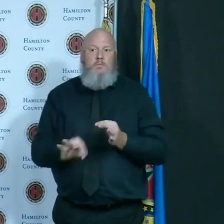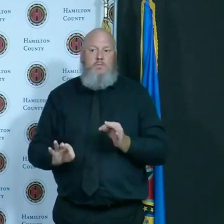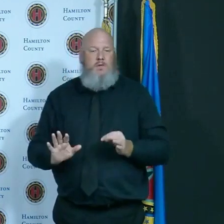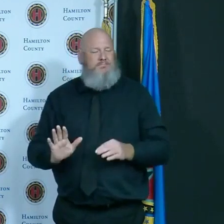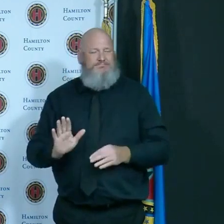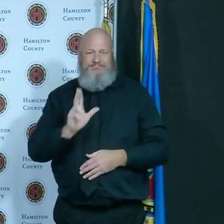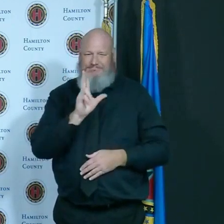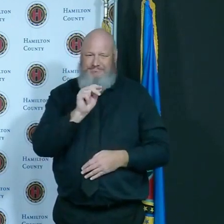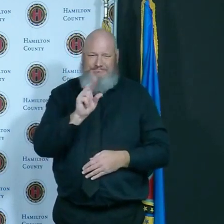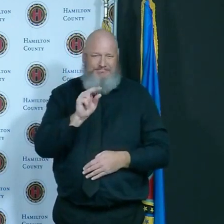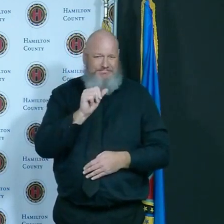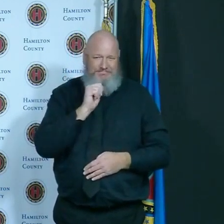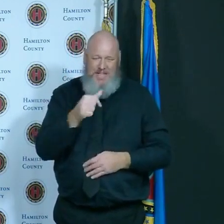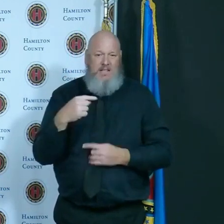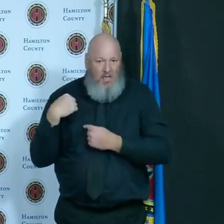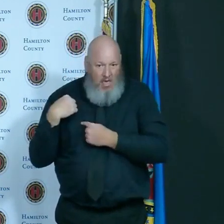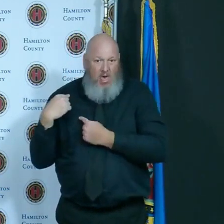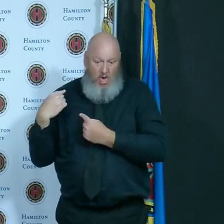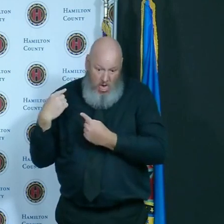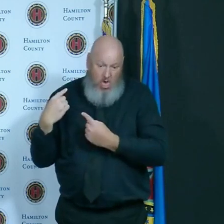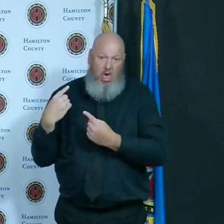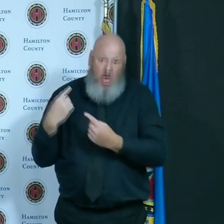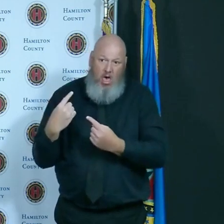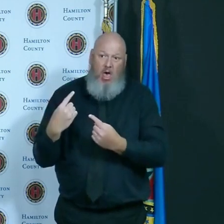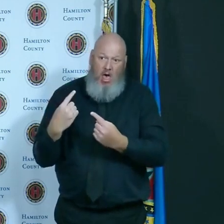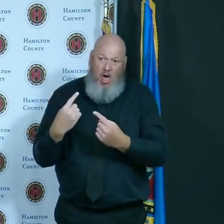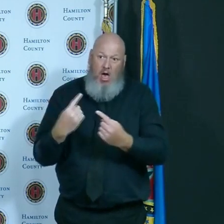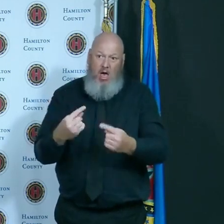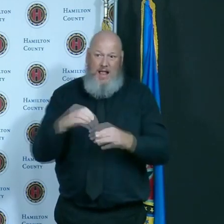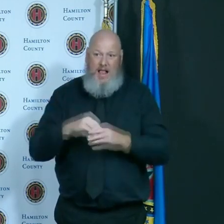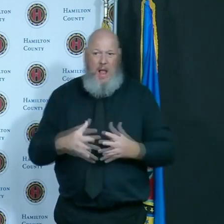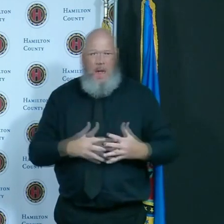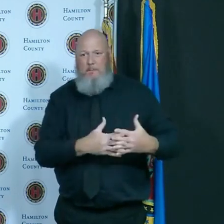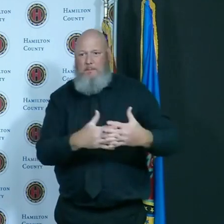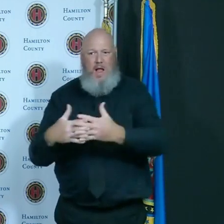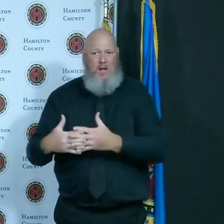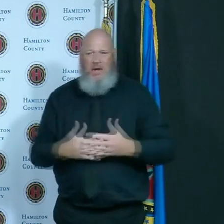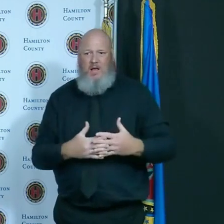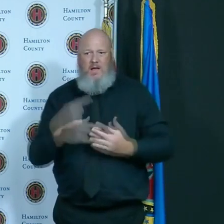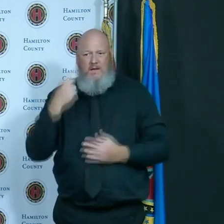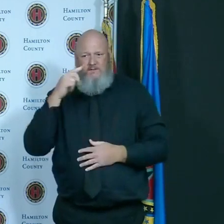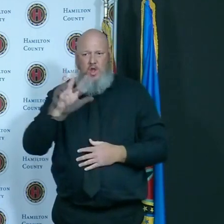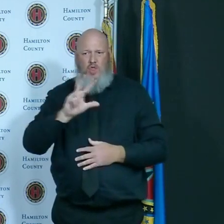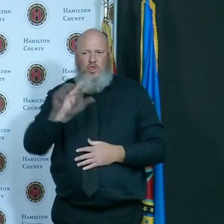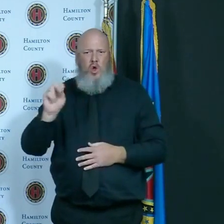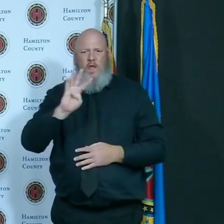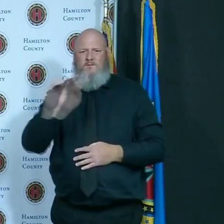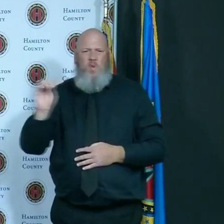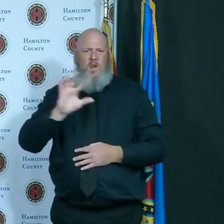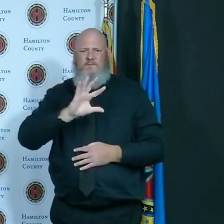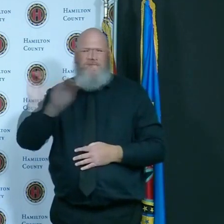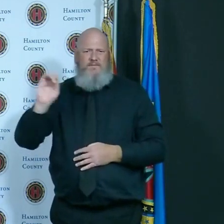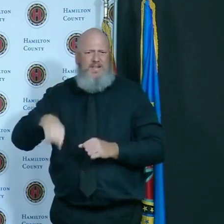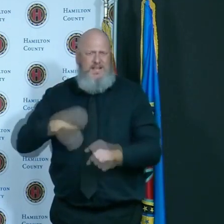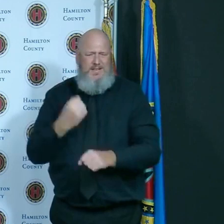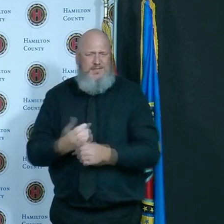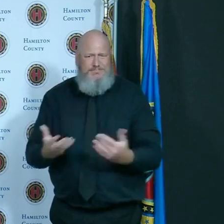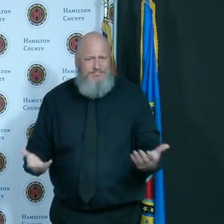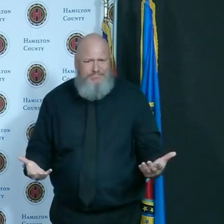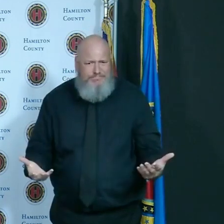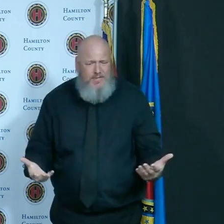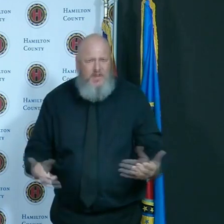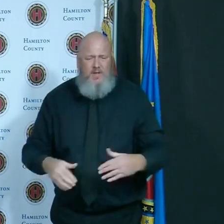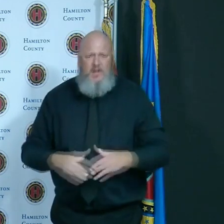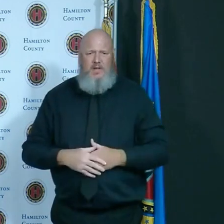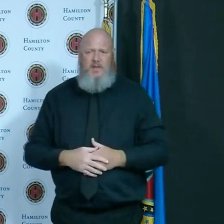pervasive in our nation for decades. So it is going to take collaborative efforts from us all. At this time, I don't think it's about